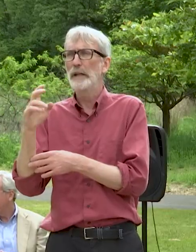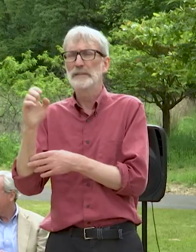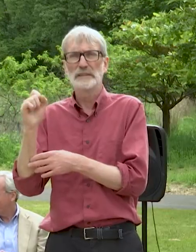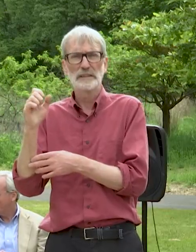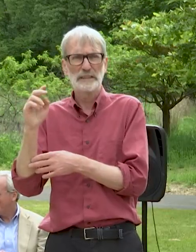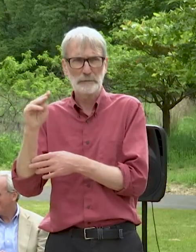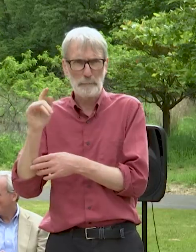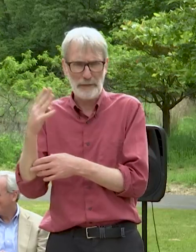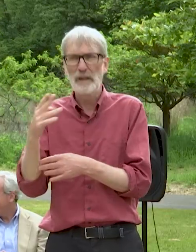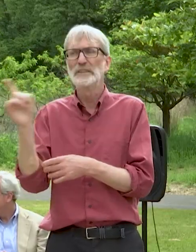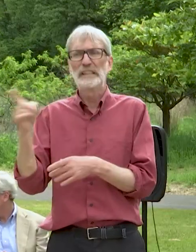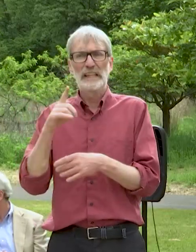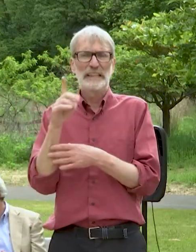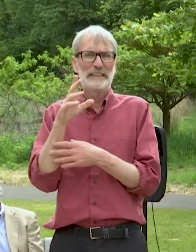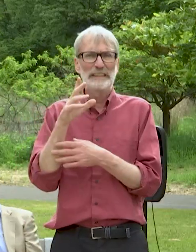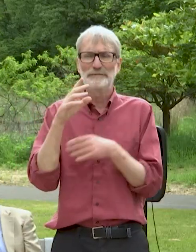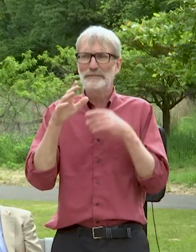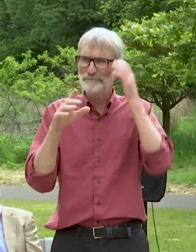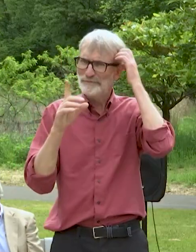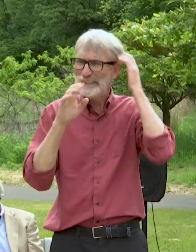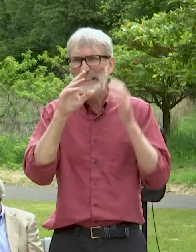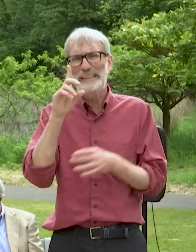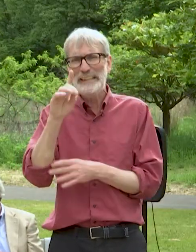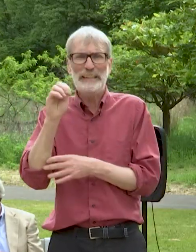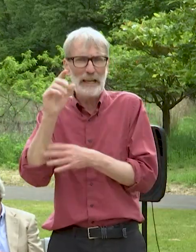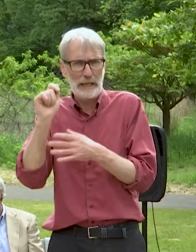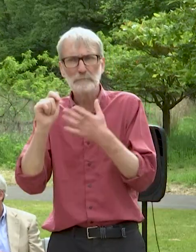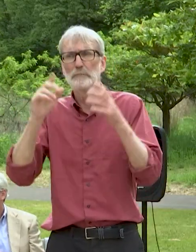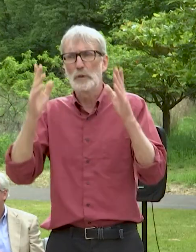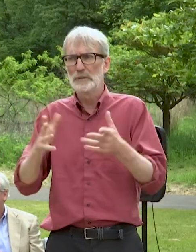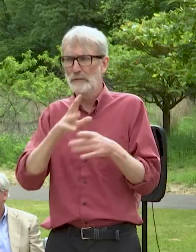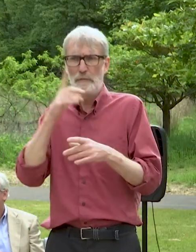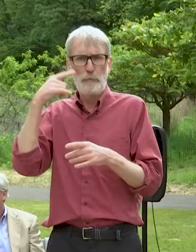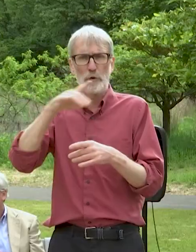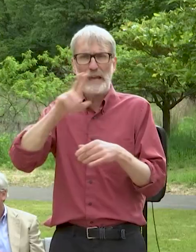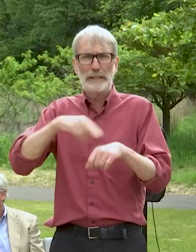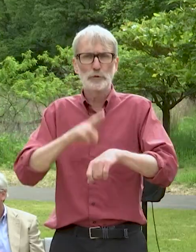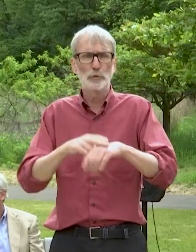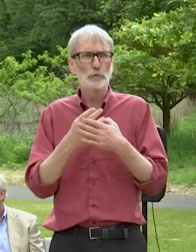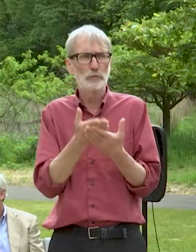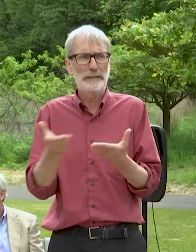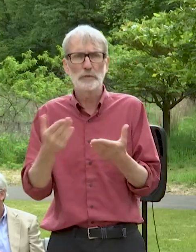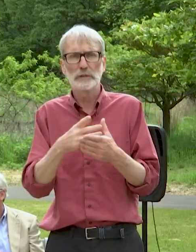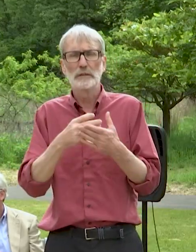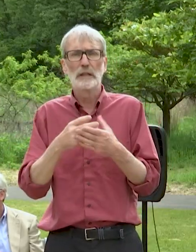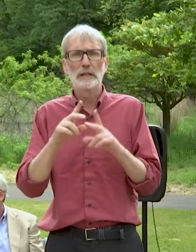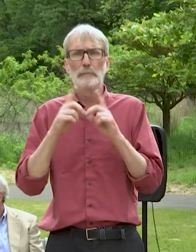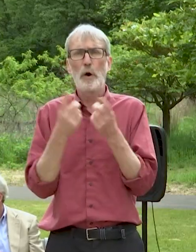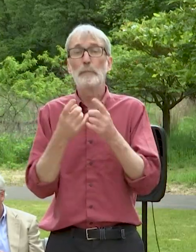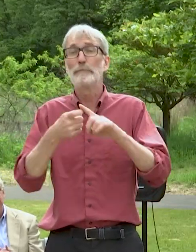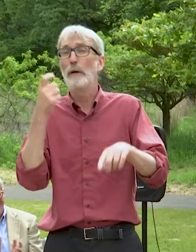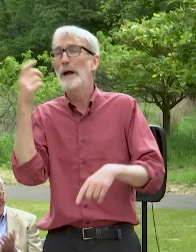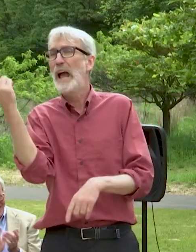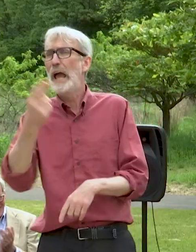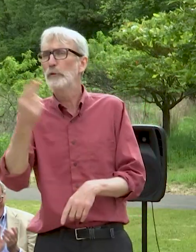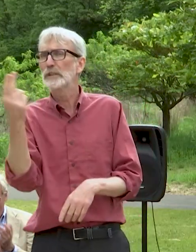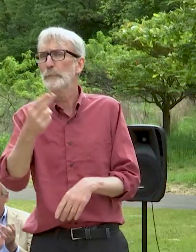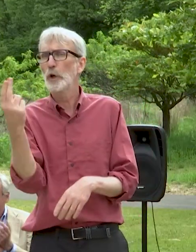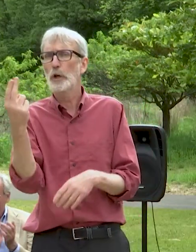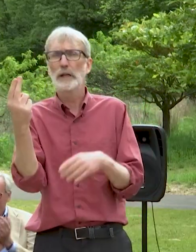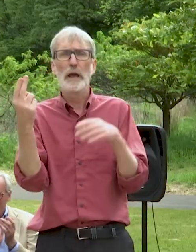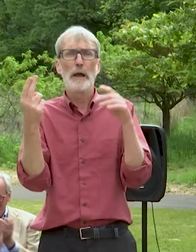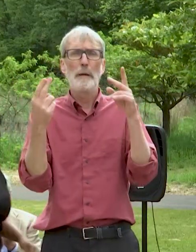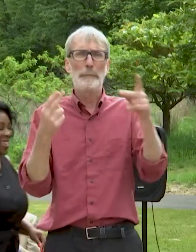and Inclusion and Belonging for the Department of Conservation and Natural Resources, and I believe has come in from Harrisburg this morning. Yes. Welcome, Arlene.